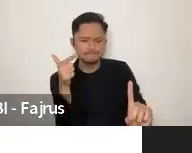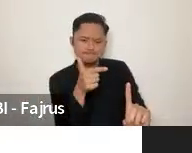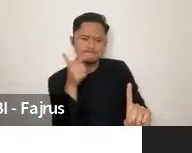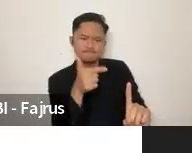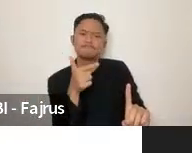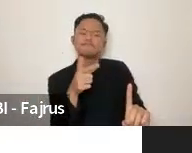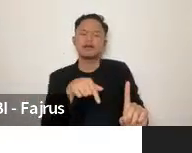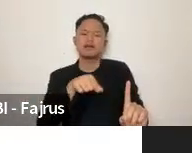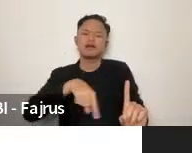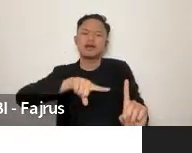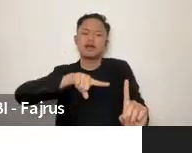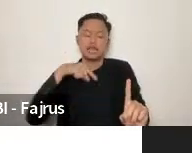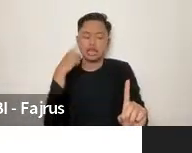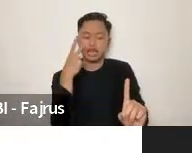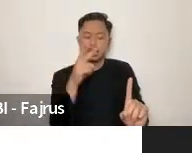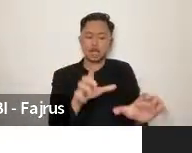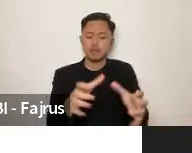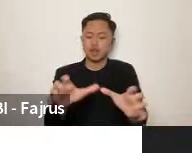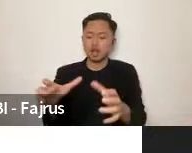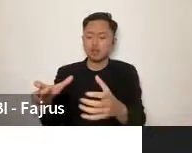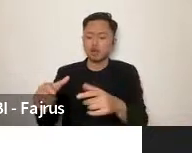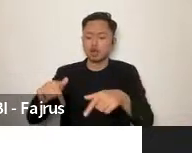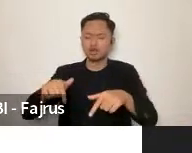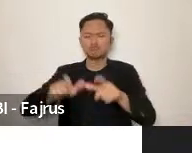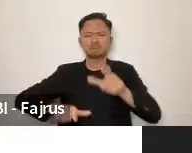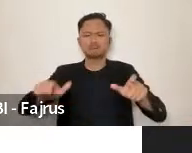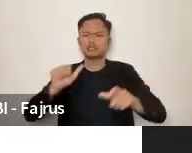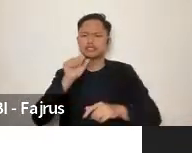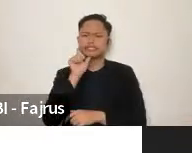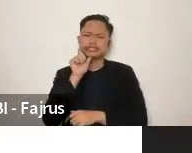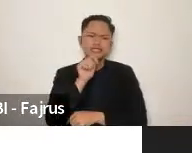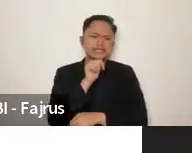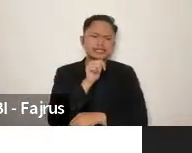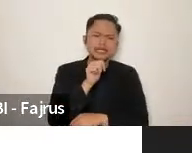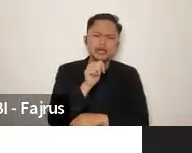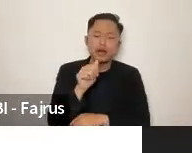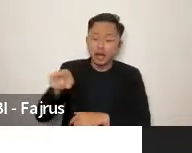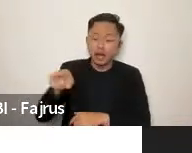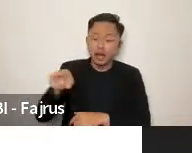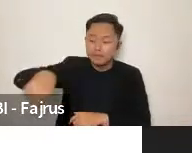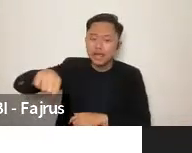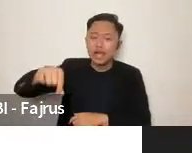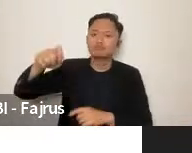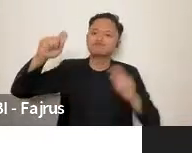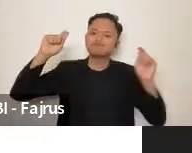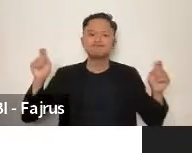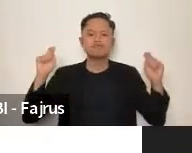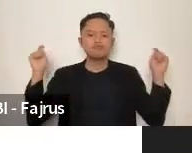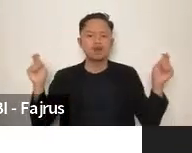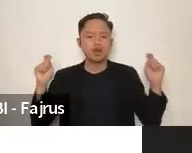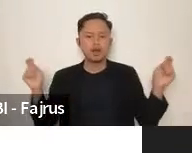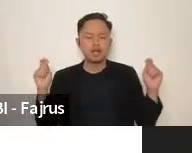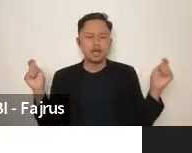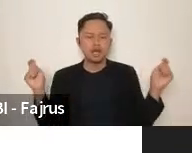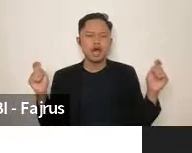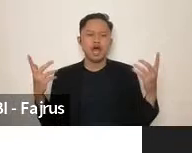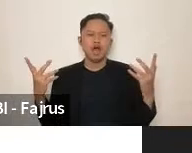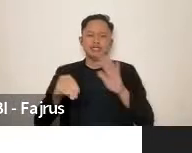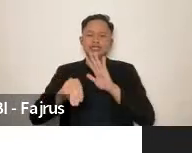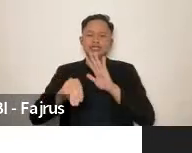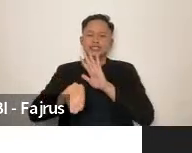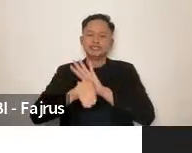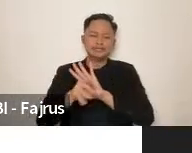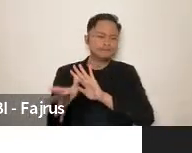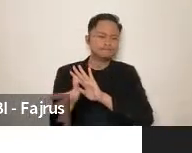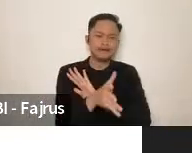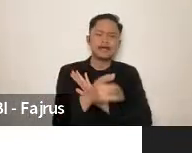campaign groups are certainly the ones such as the People's Petition for Papua and the National Committee for